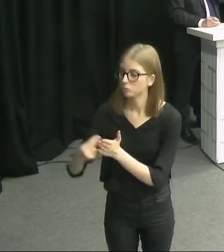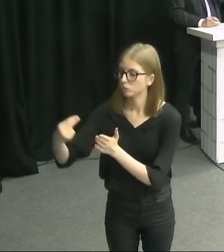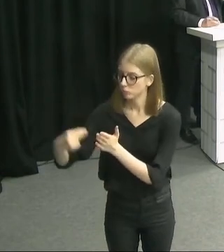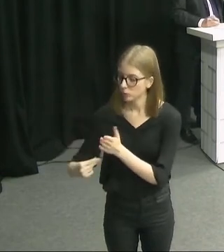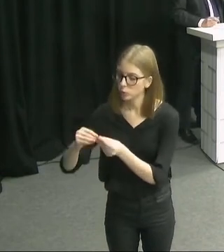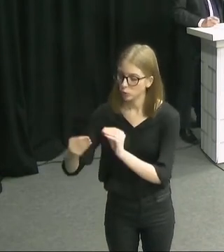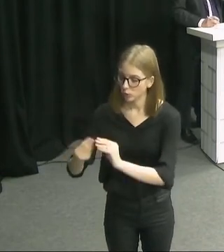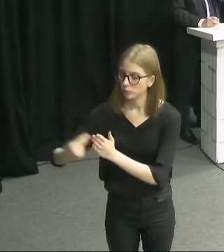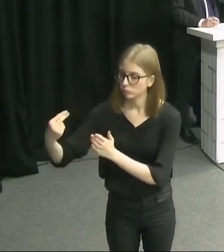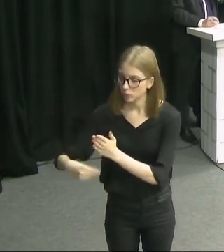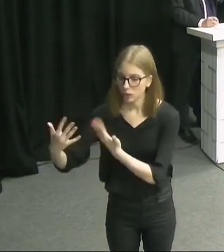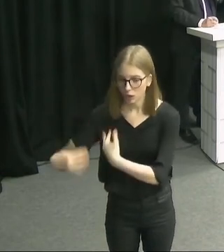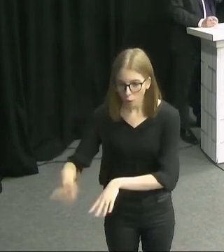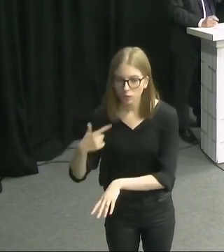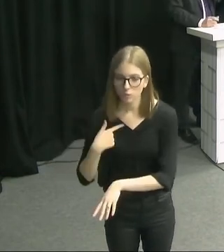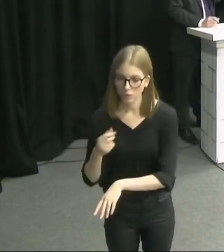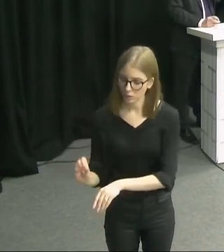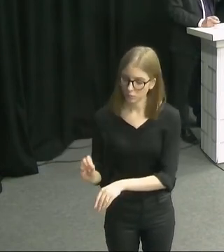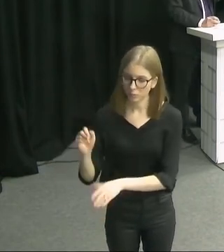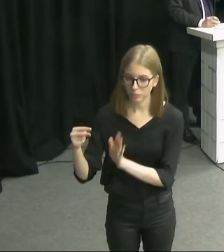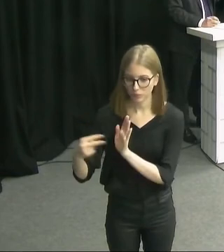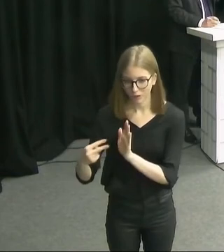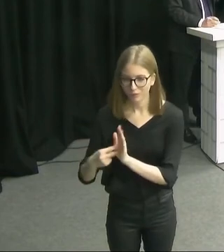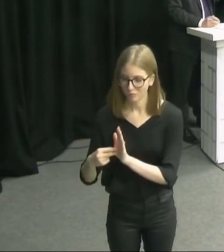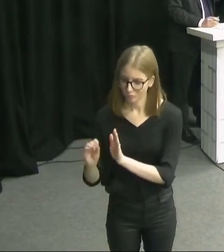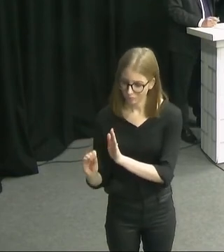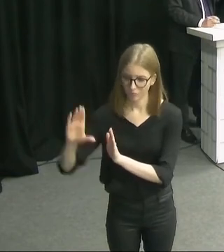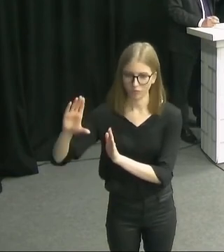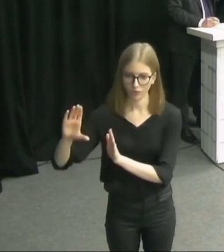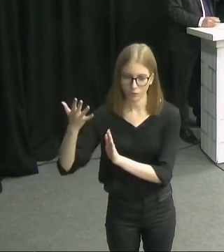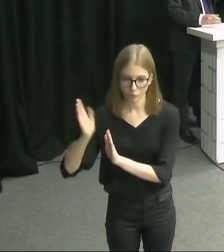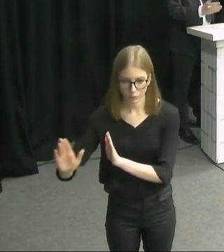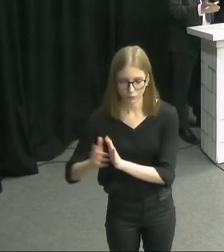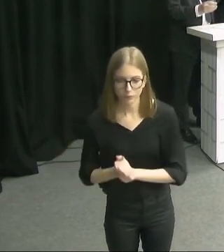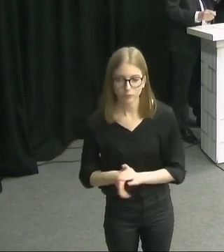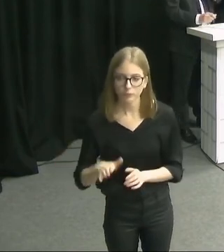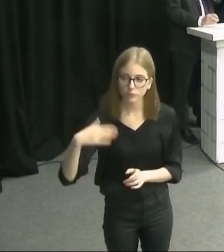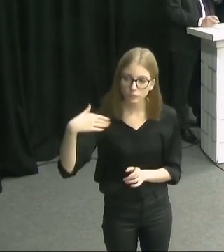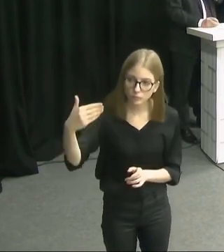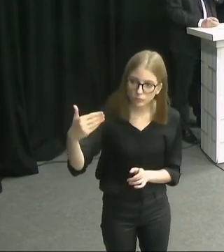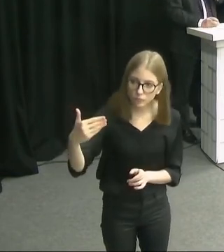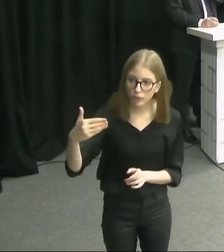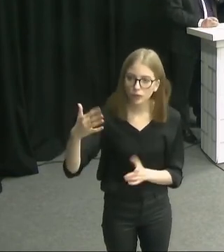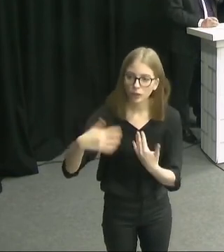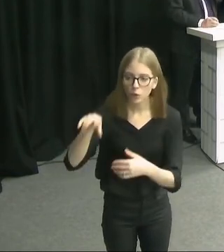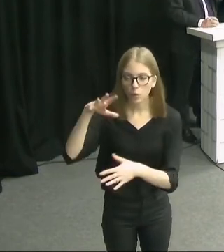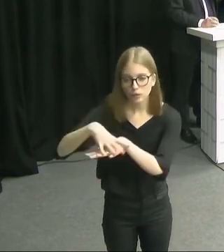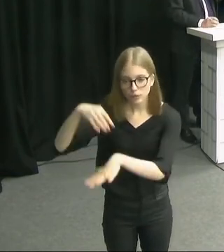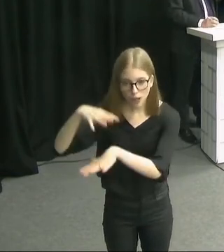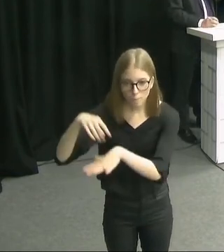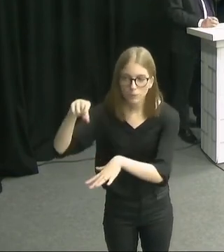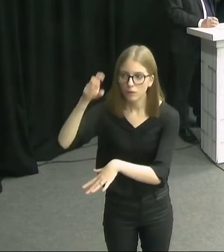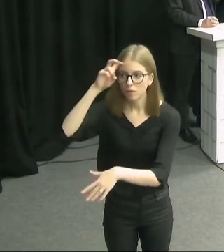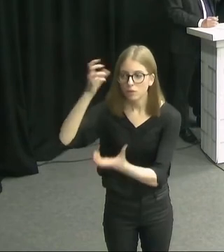we already mentioned the social scholarships, and those should be increased in the